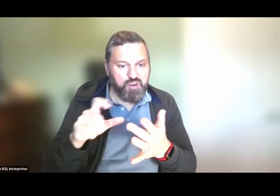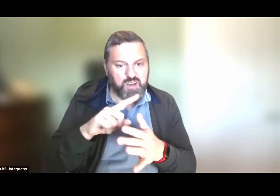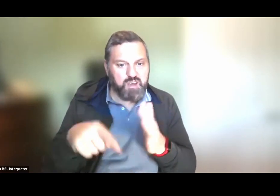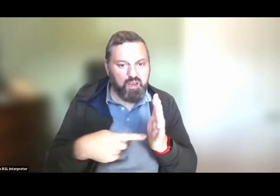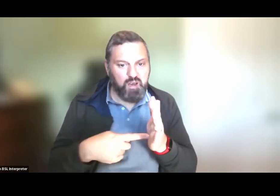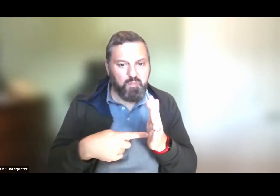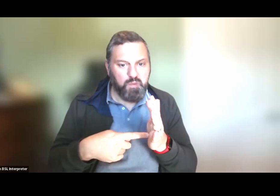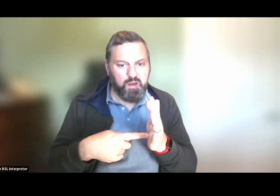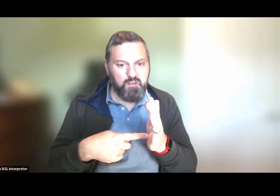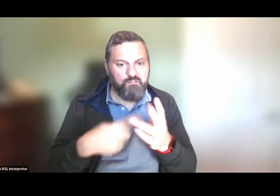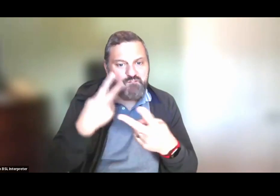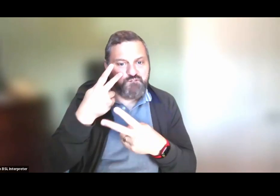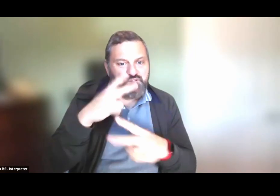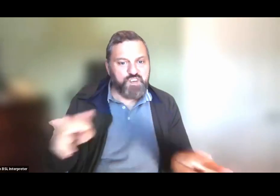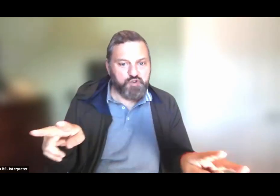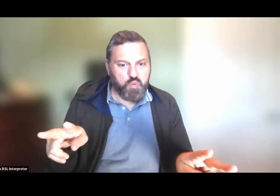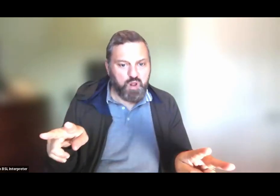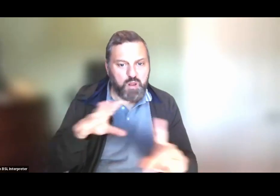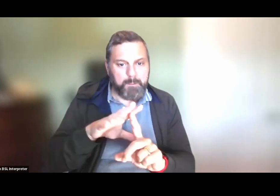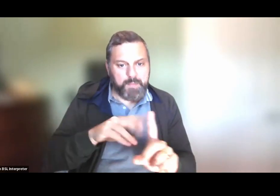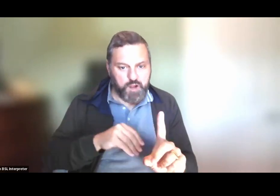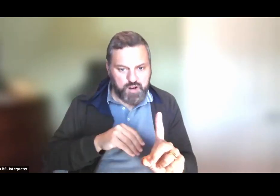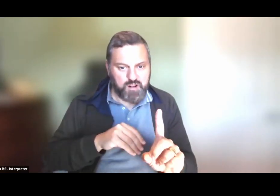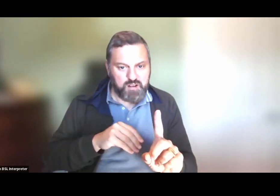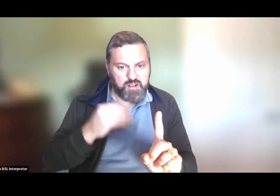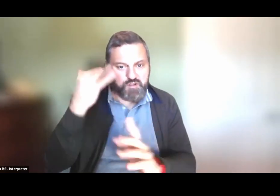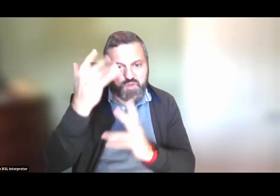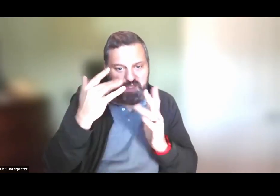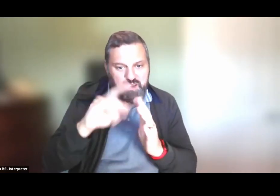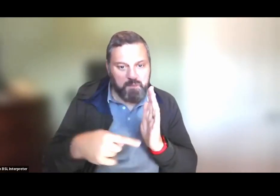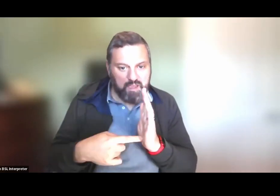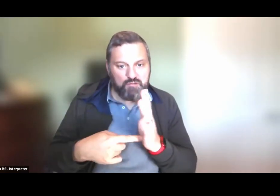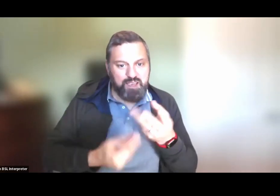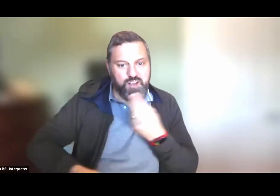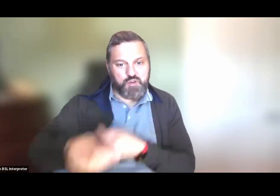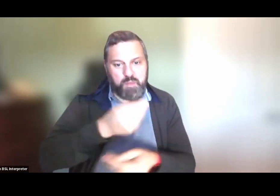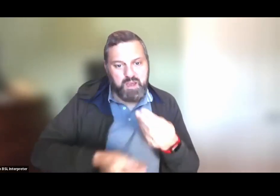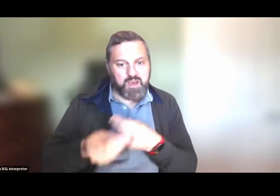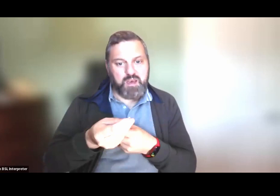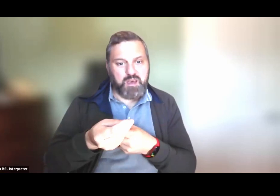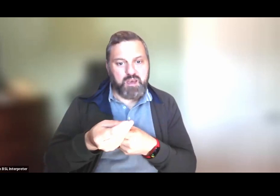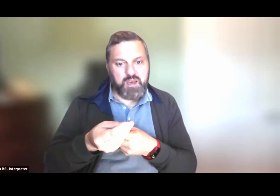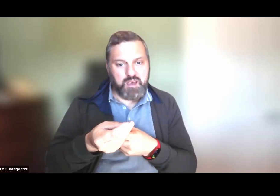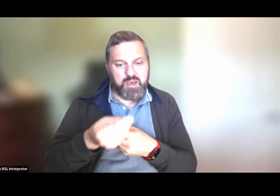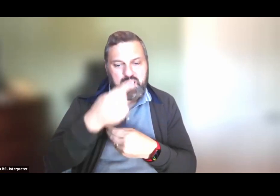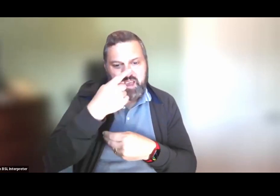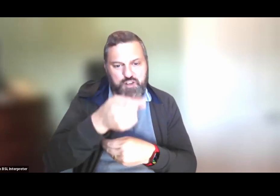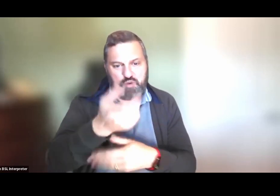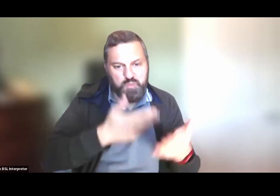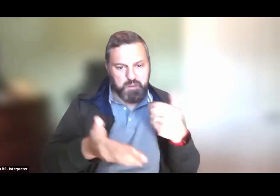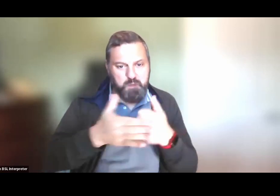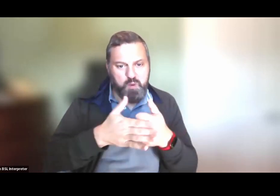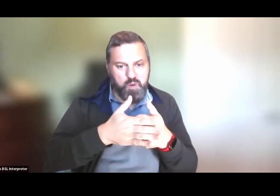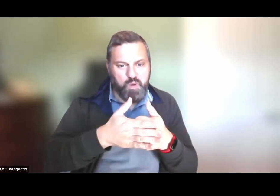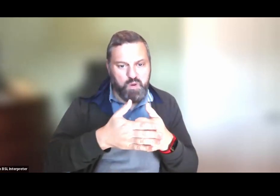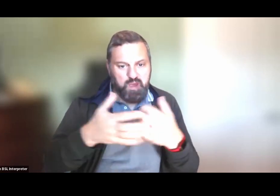on visual models to communicate and think about economics. So they're asking, could you go a bit more in detail of how you